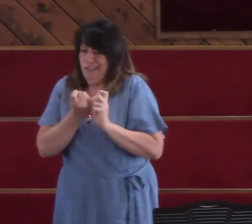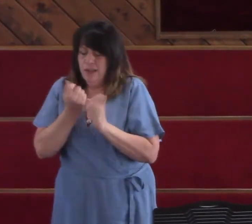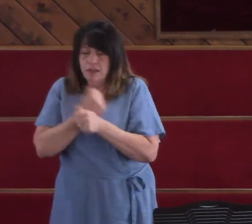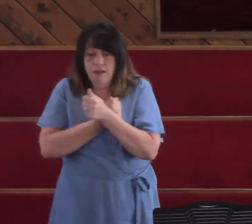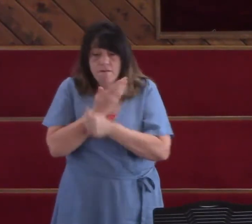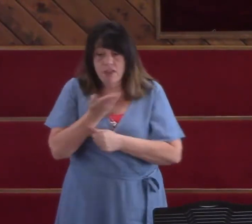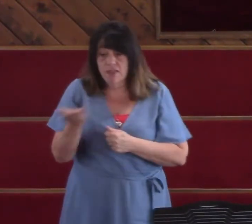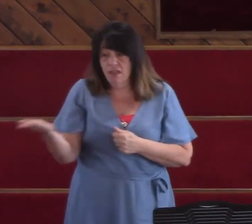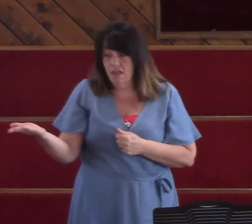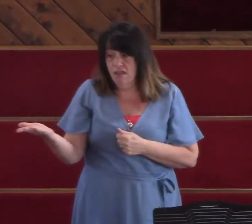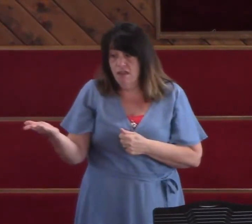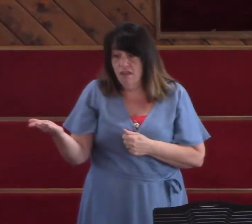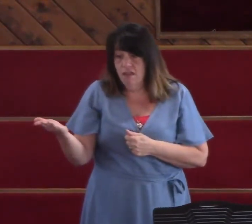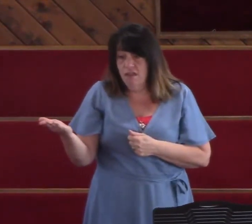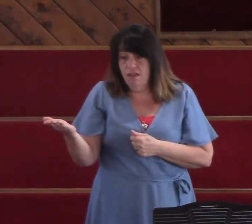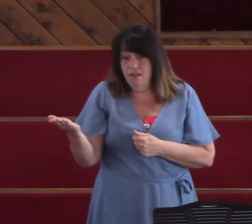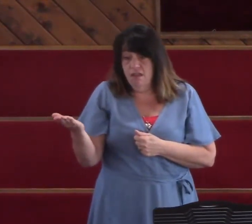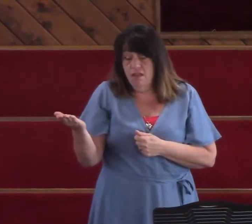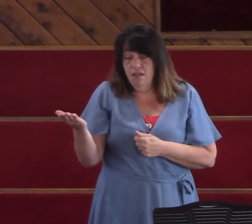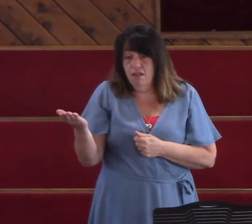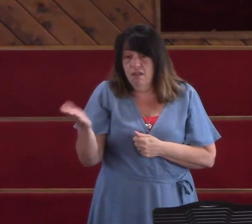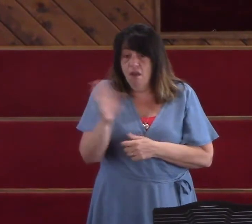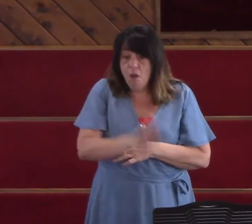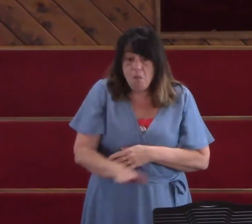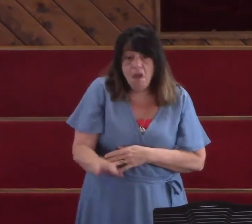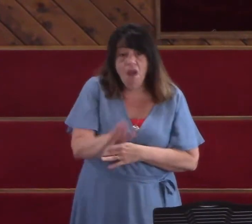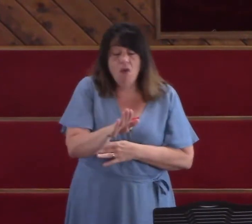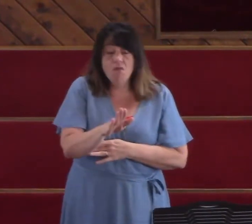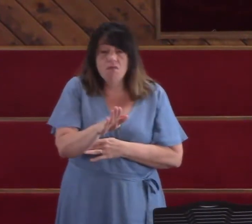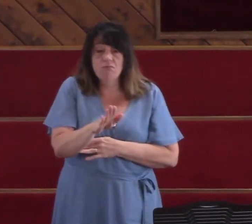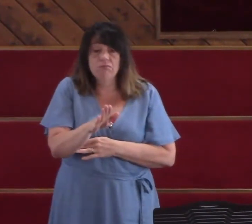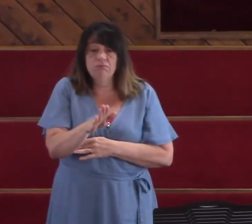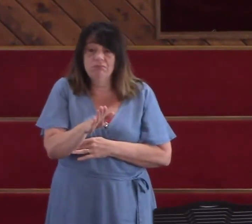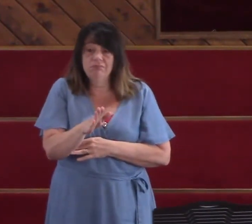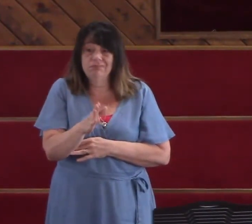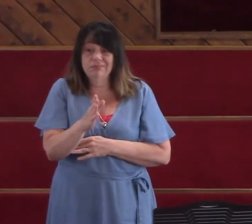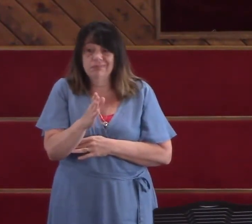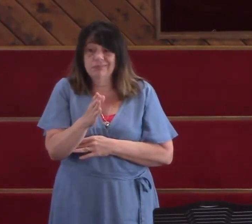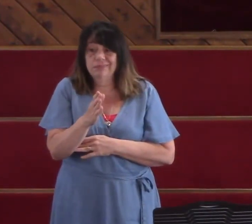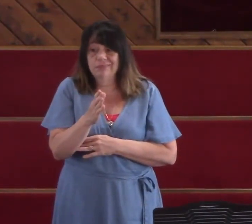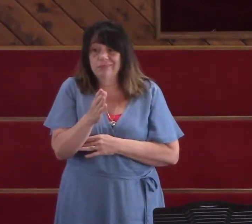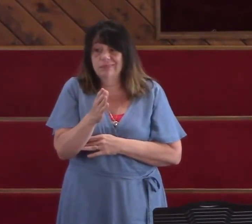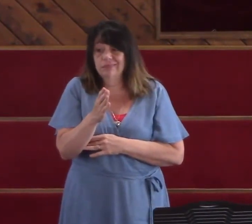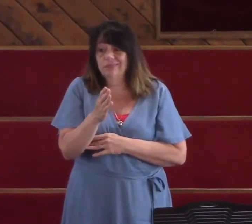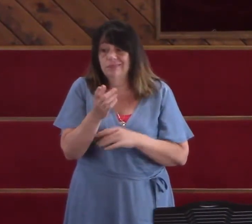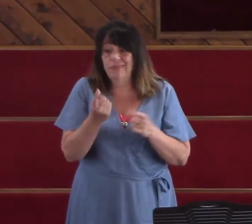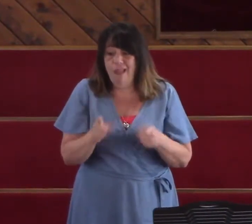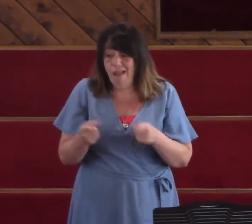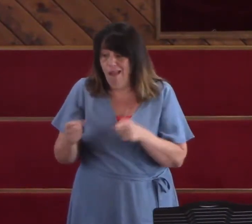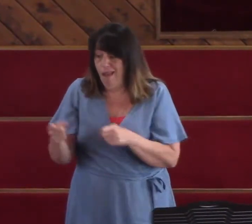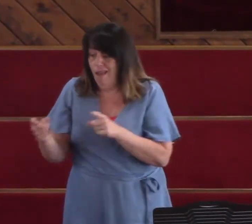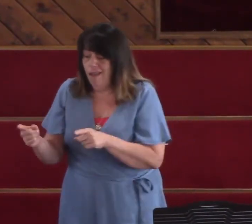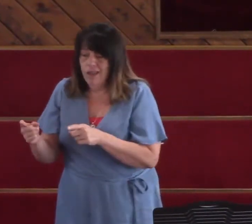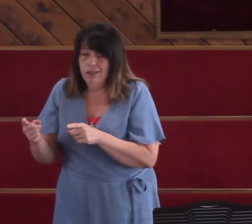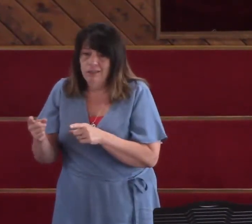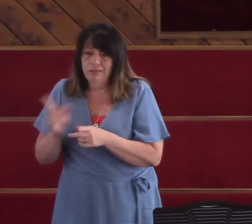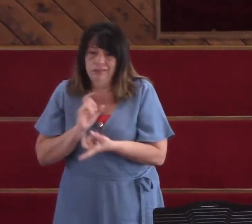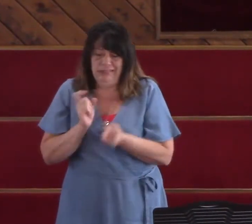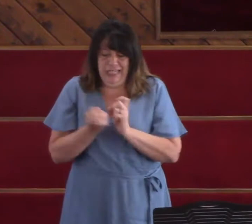about their routine. And it's changed our routine